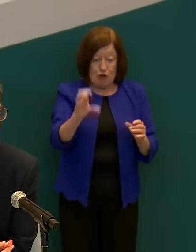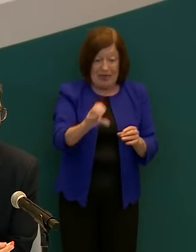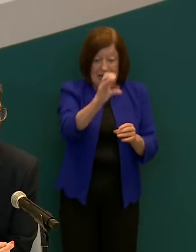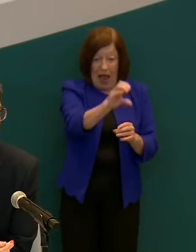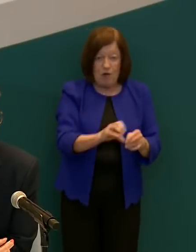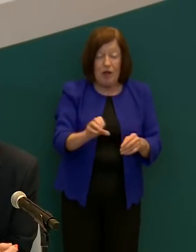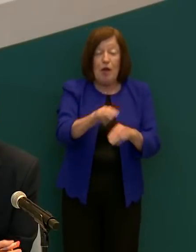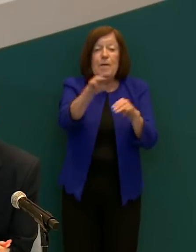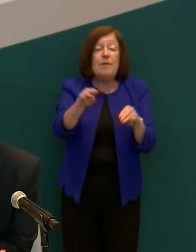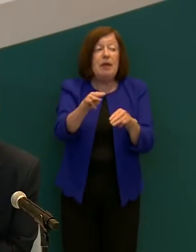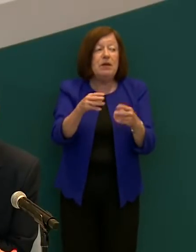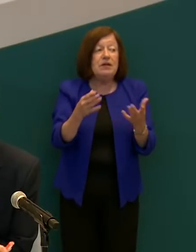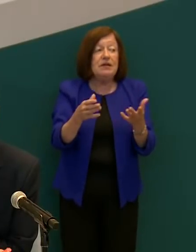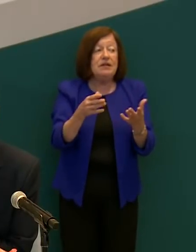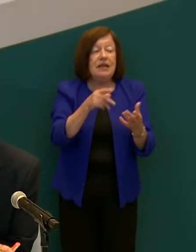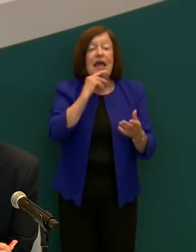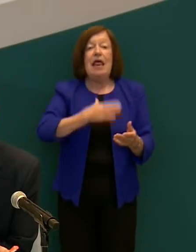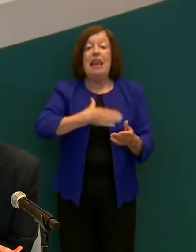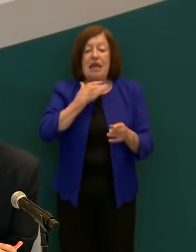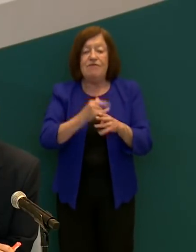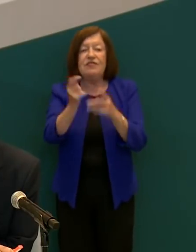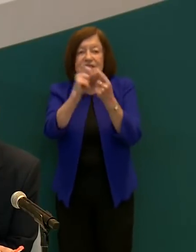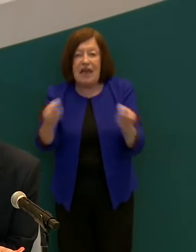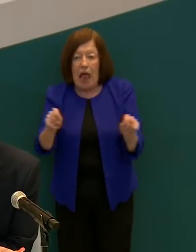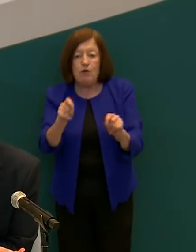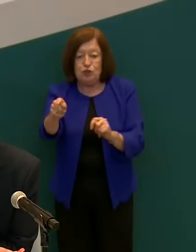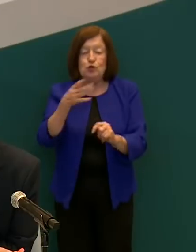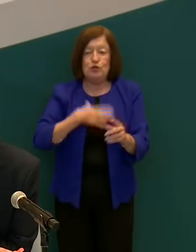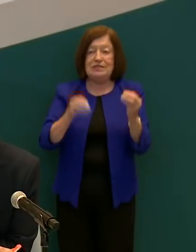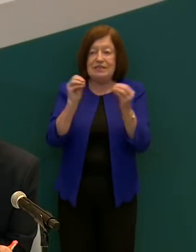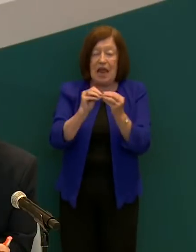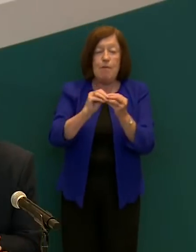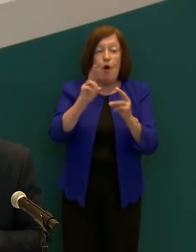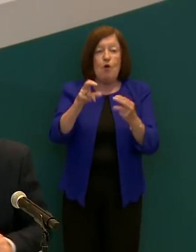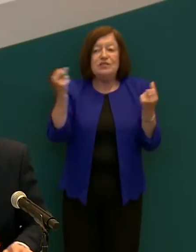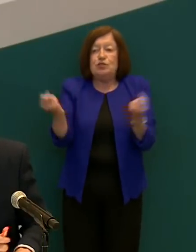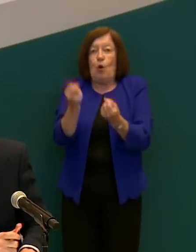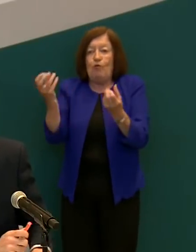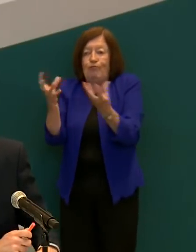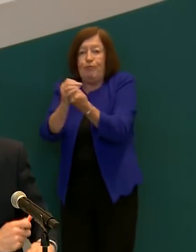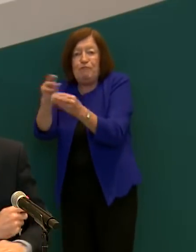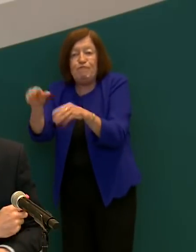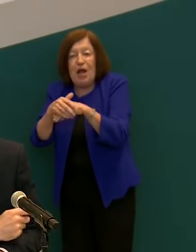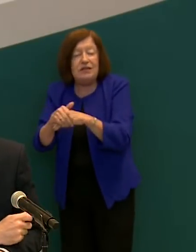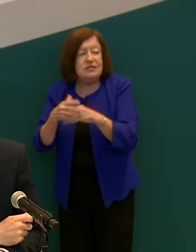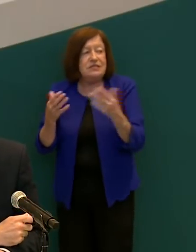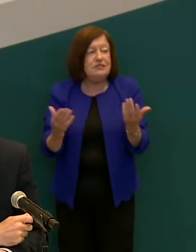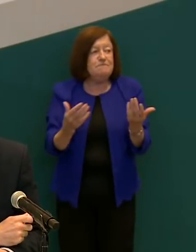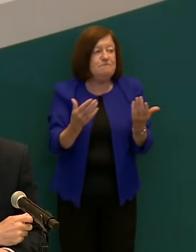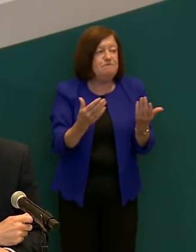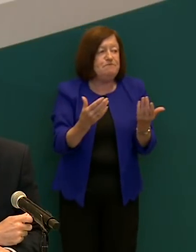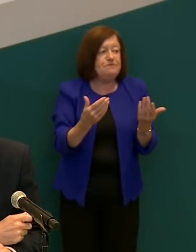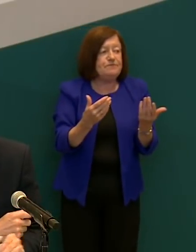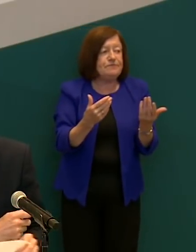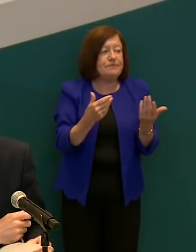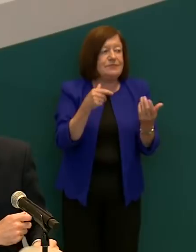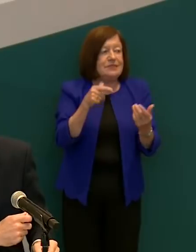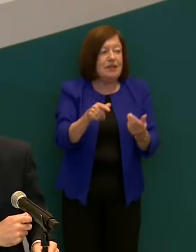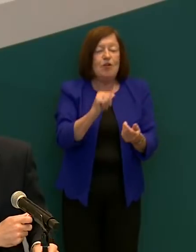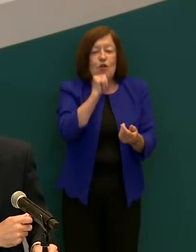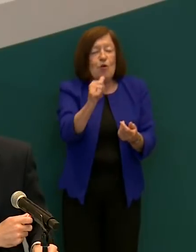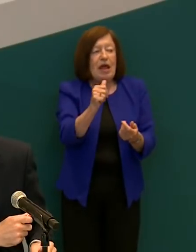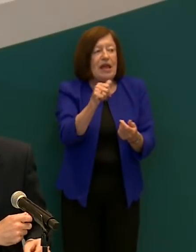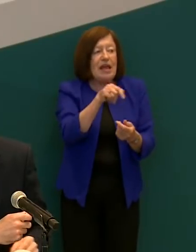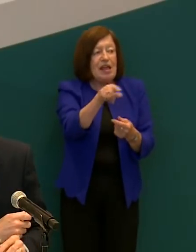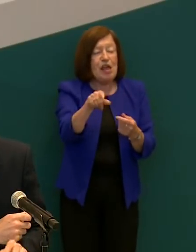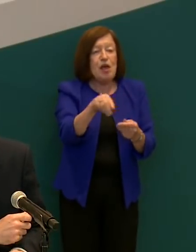who, so, like you say, like lived in the towns that you just named or socialised in the towns you just named, but that because there wasn't necessarily